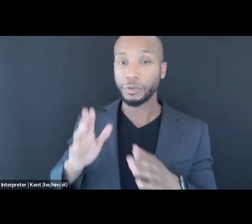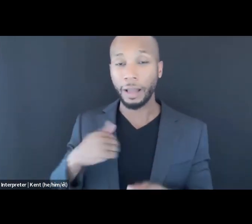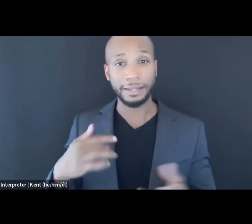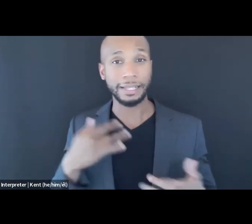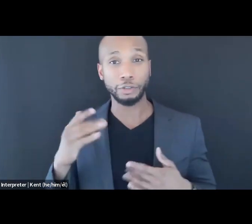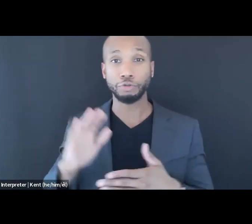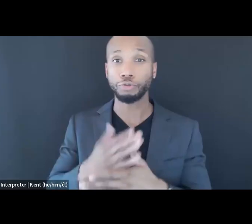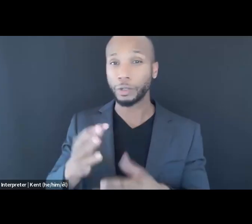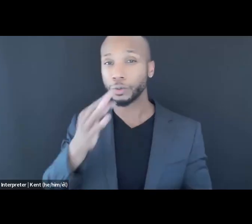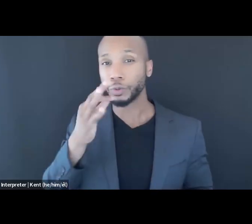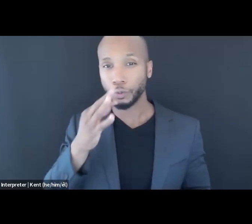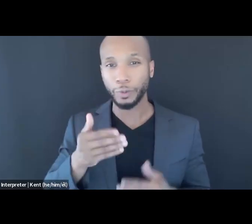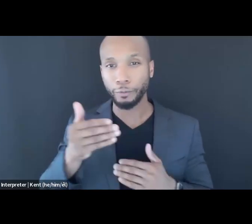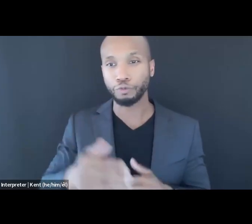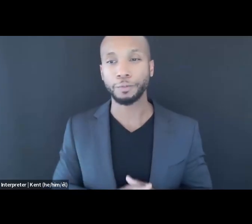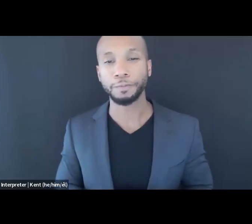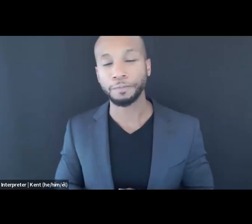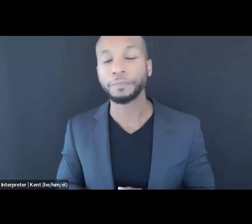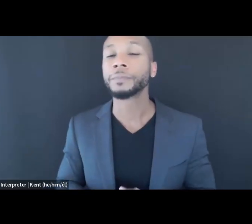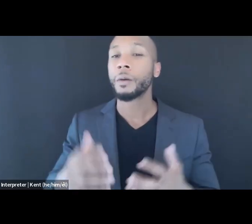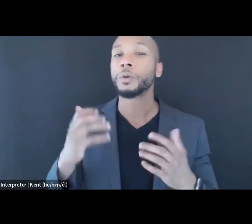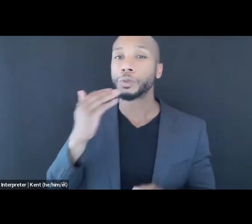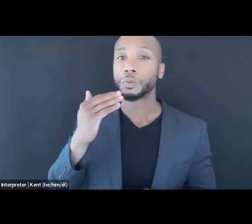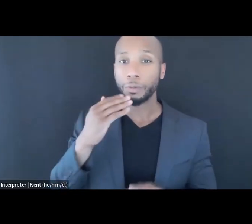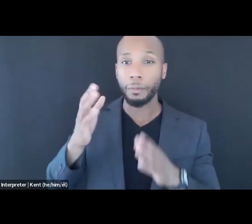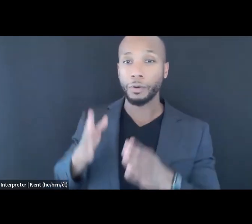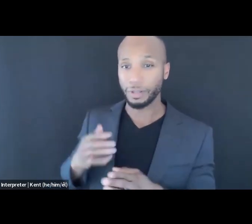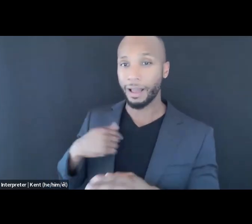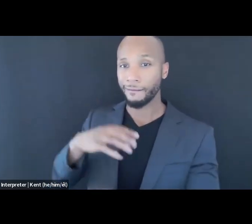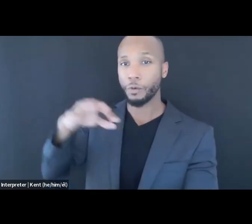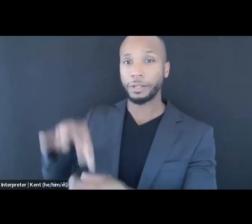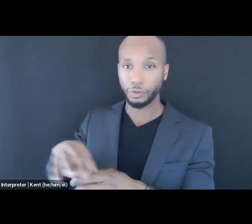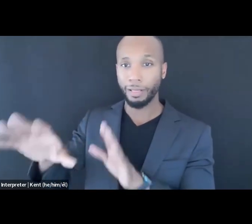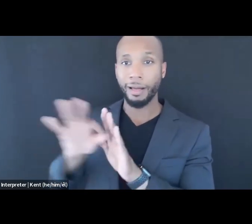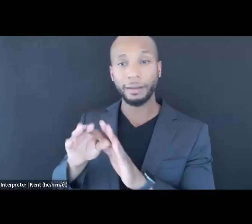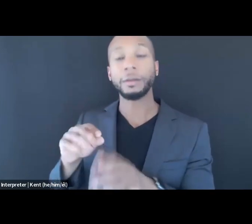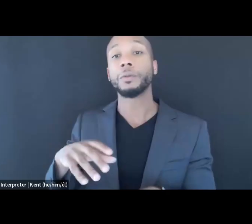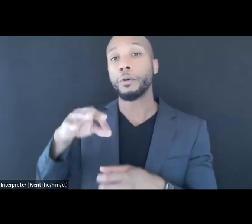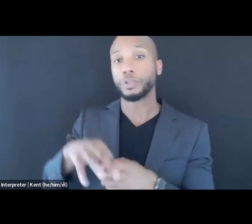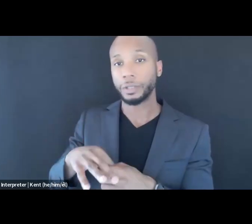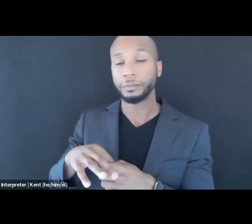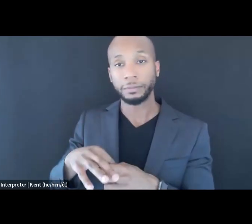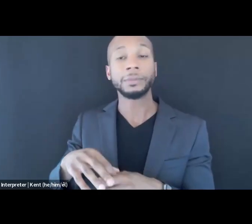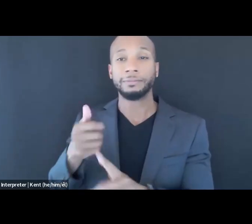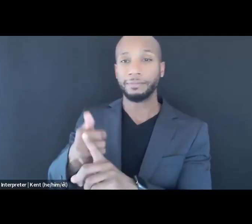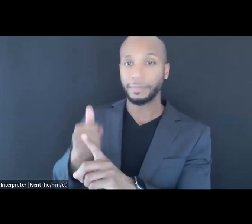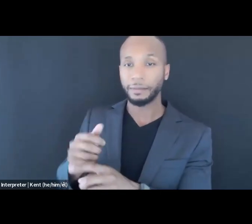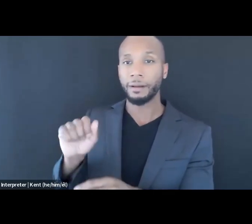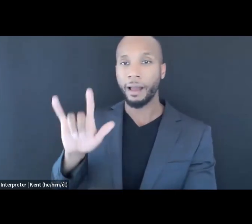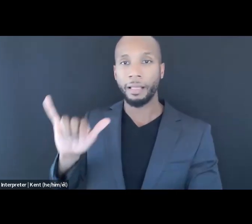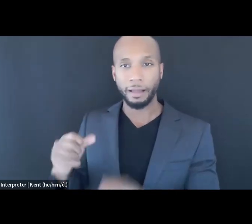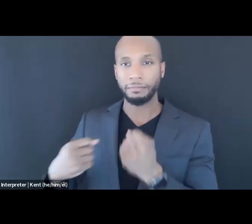share about sometime in the future. I want to know that the person I've voted for, or the person appointed, is an ally to my